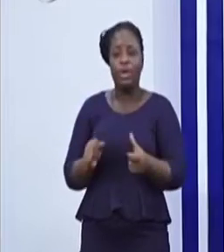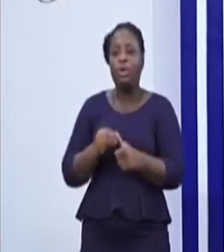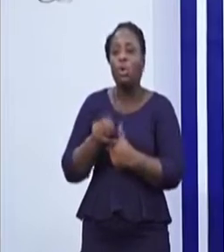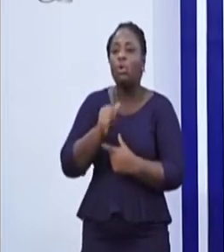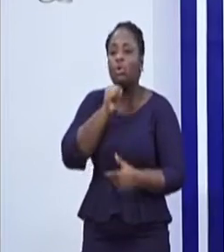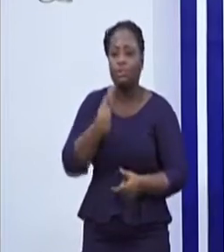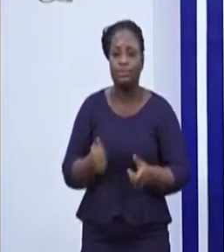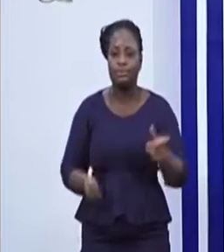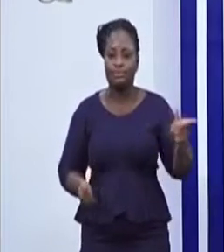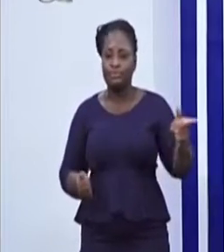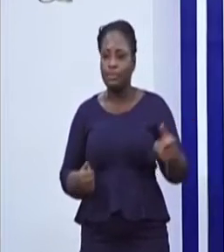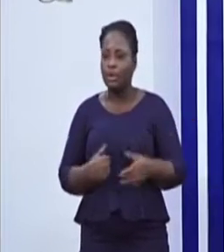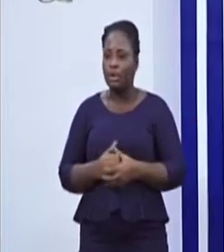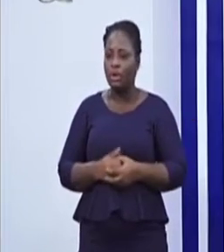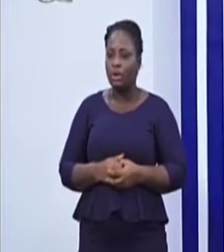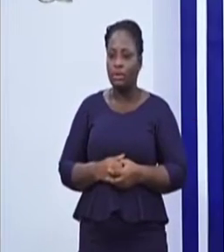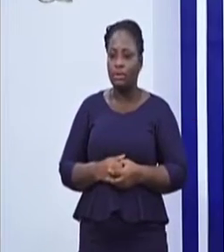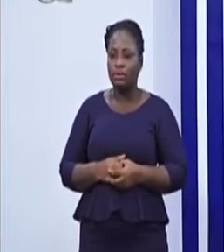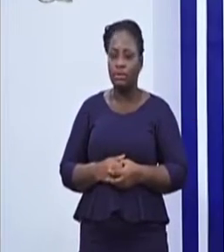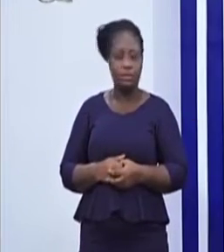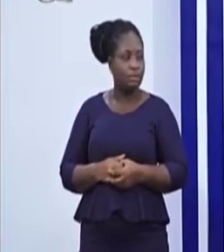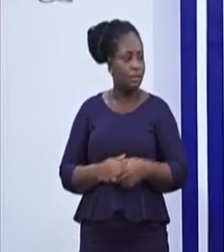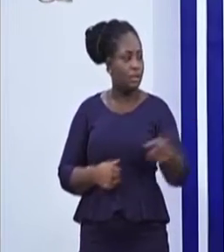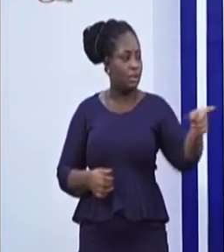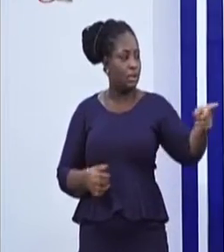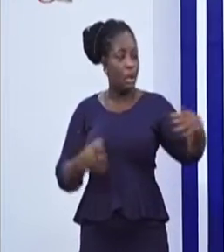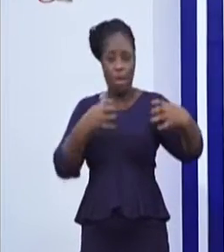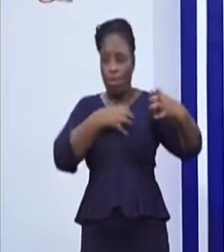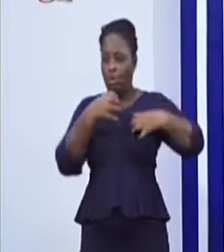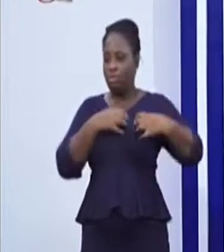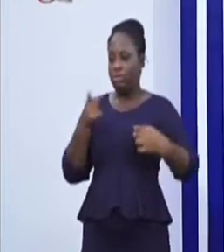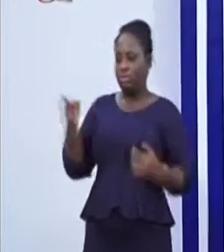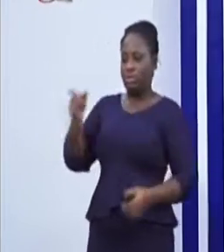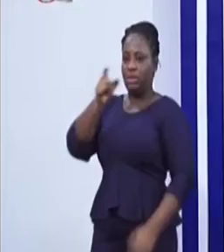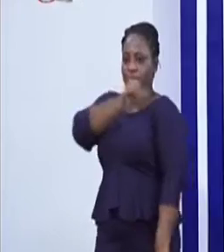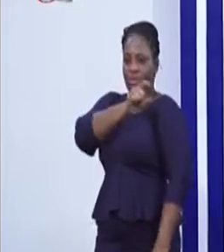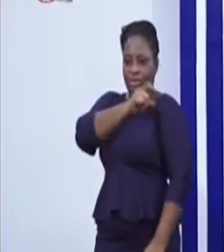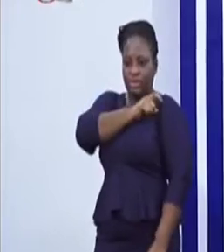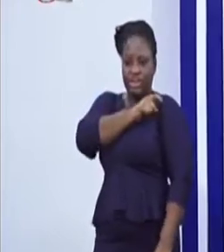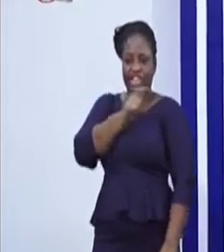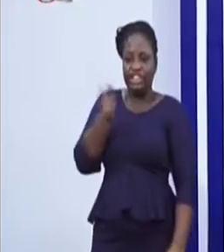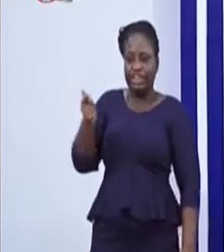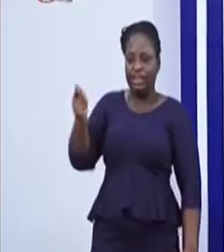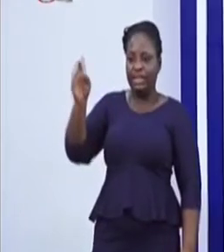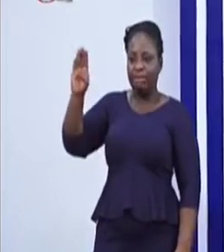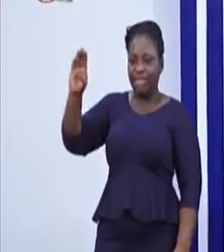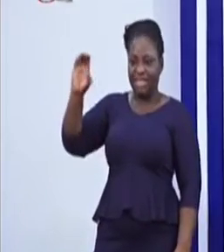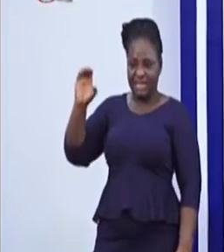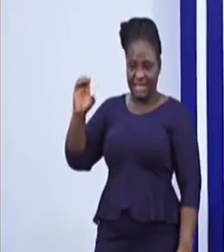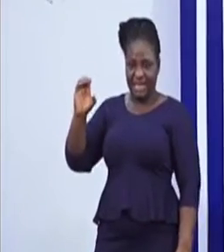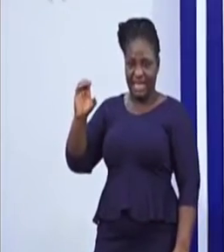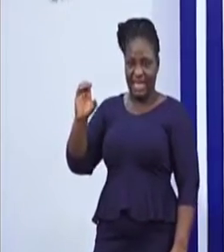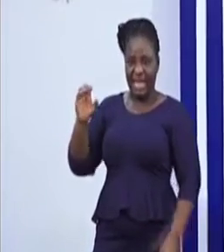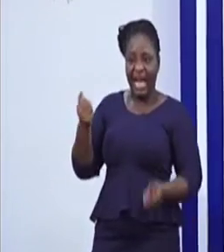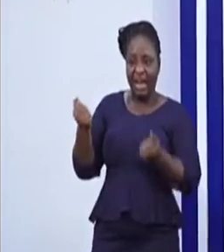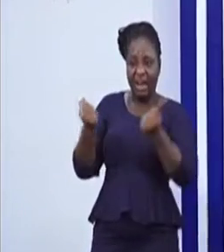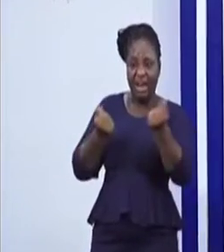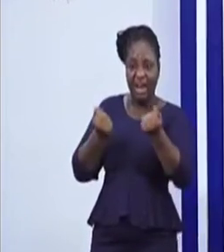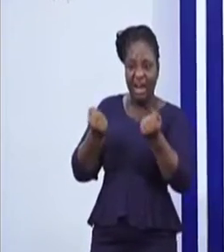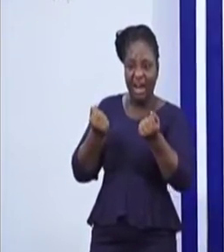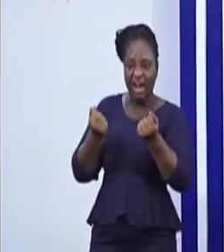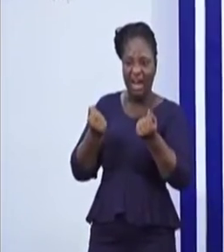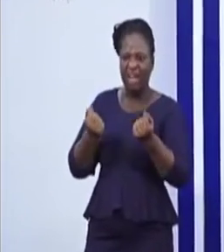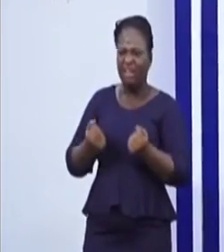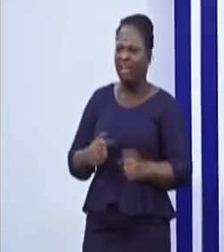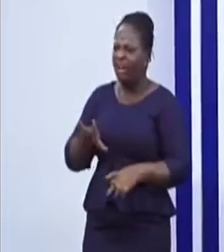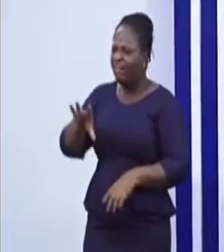final word. Thank you. Mine is a complaint to the police. GBC branded vehicles are finding it